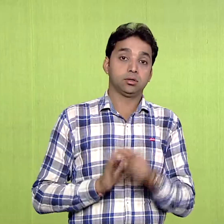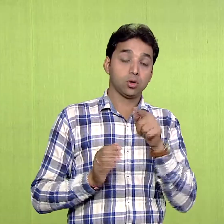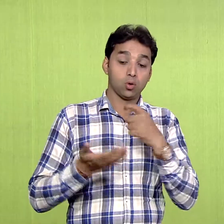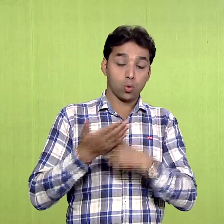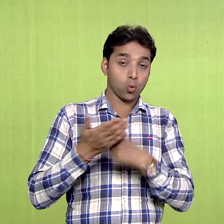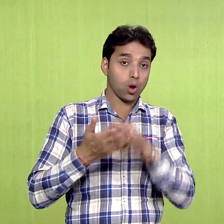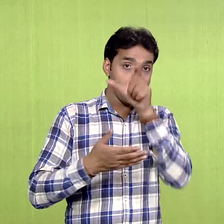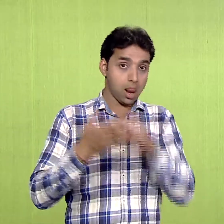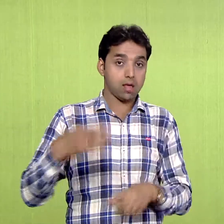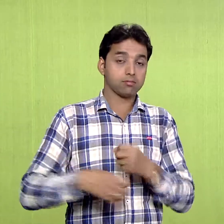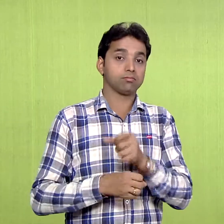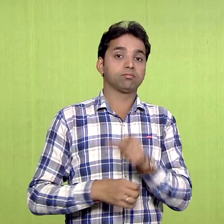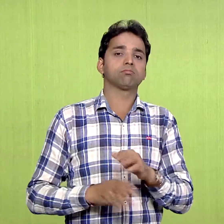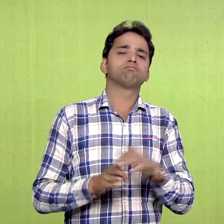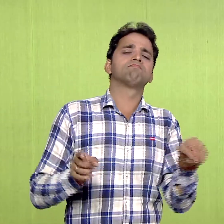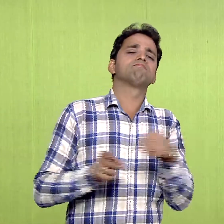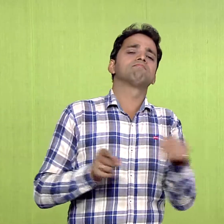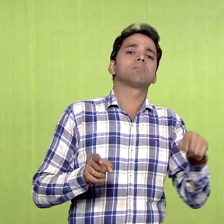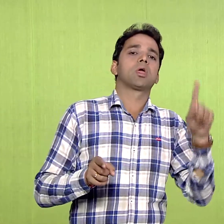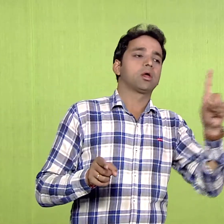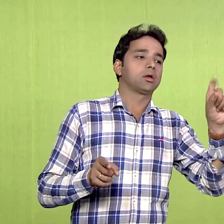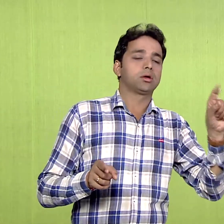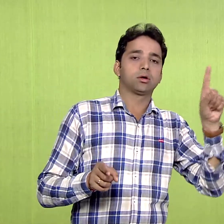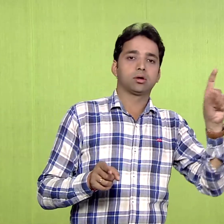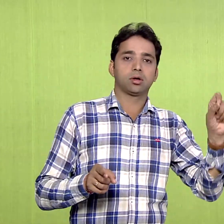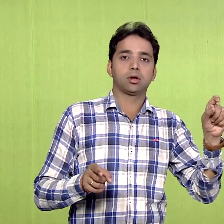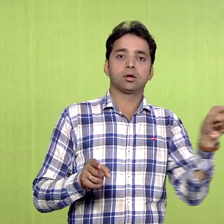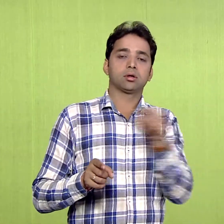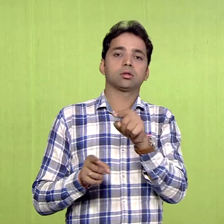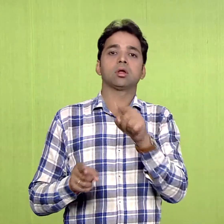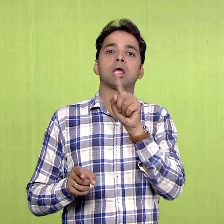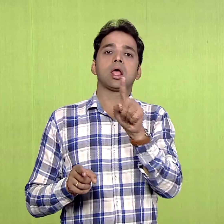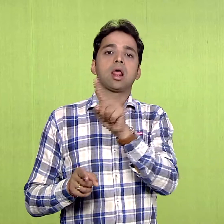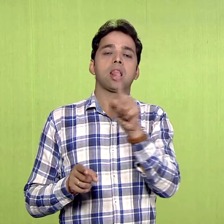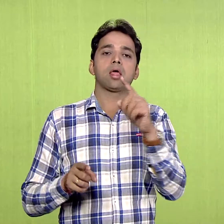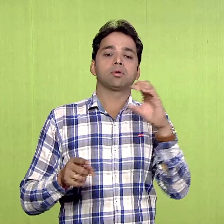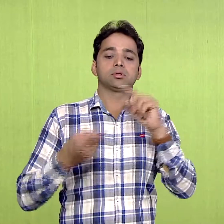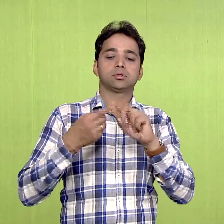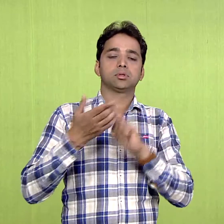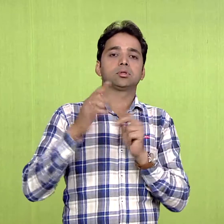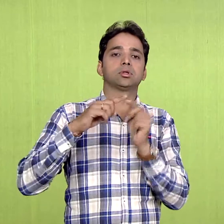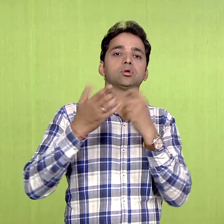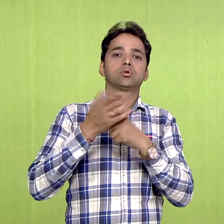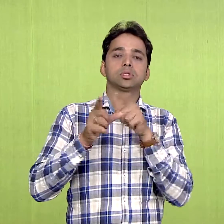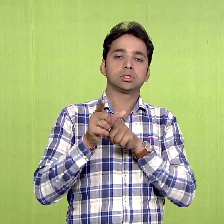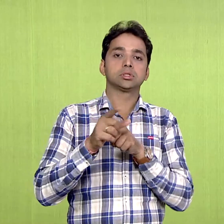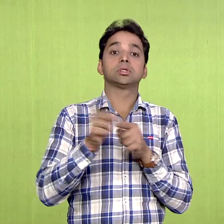rulers between the 10th and the 11th century in the Bundelkhand region